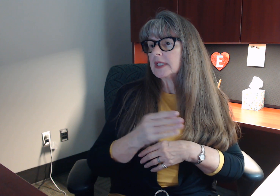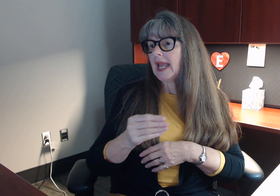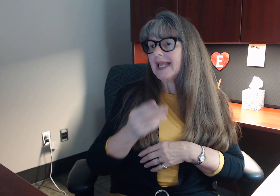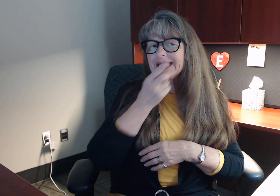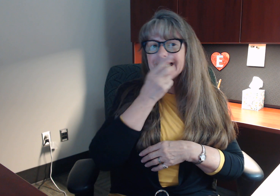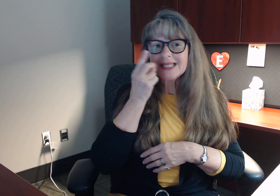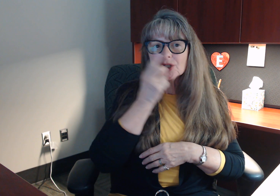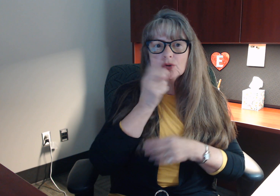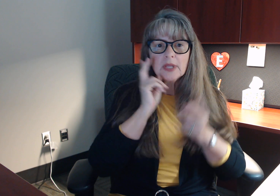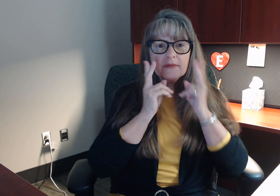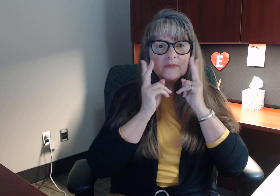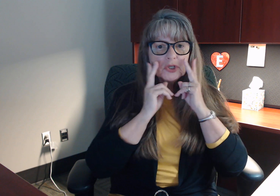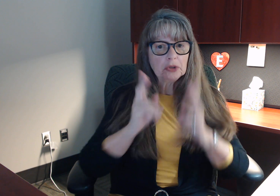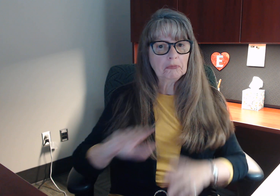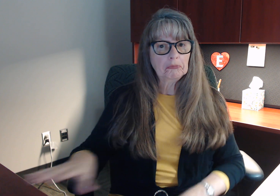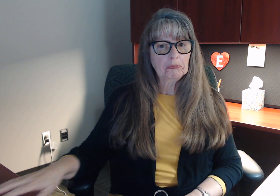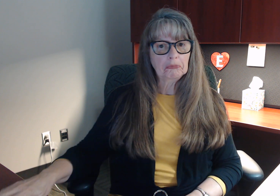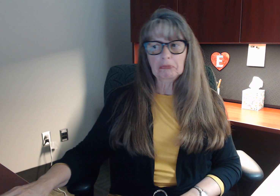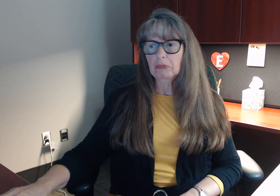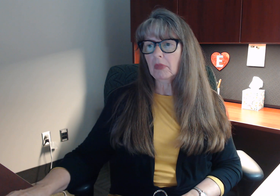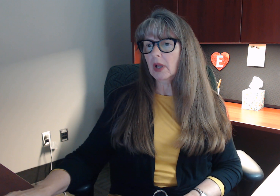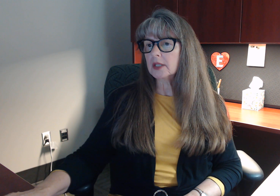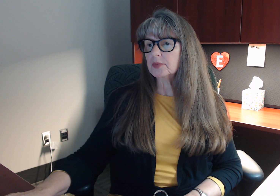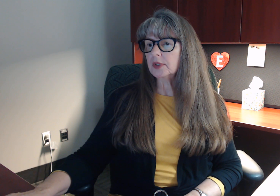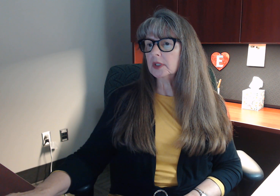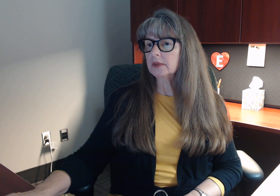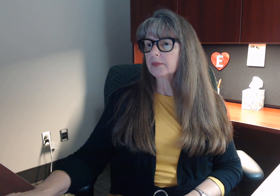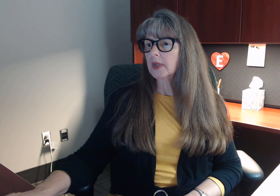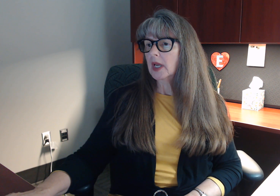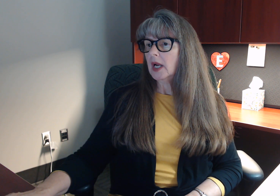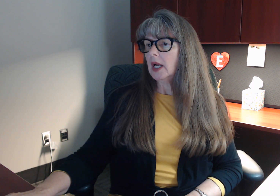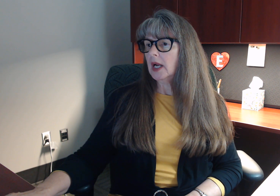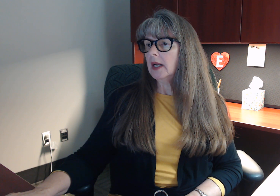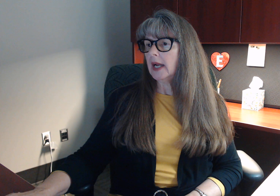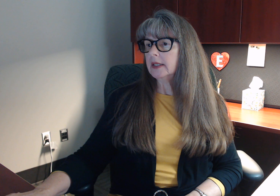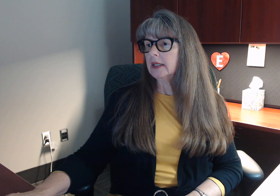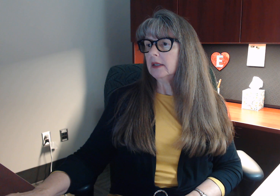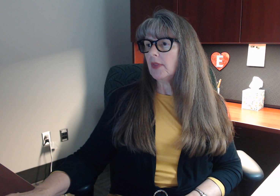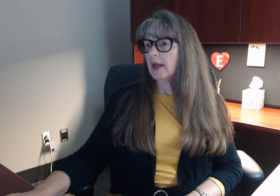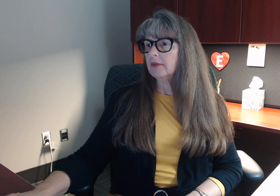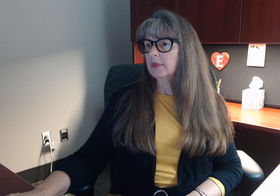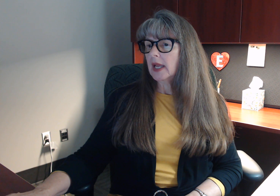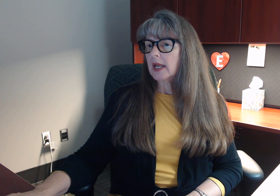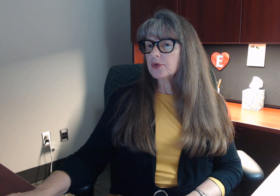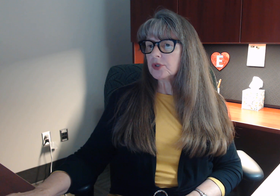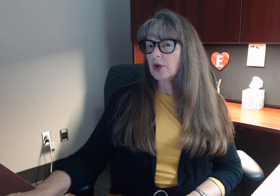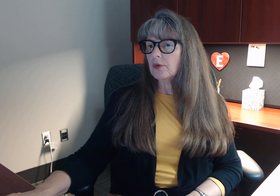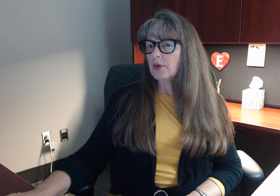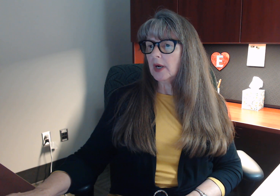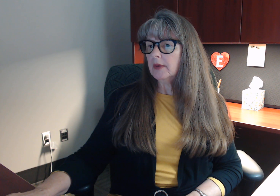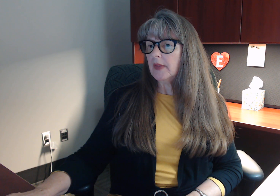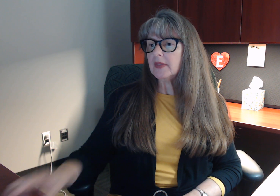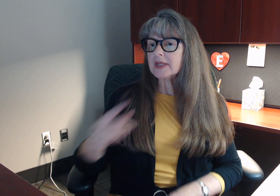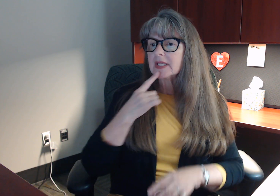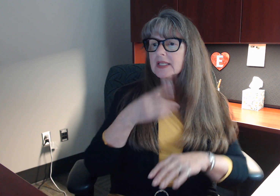and dental and vision. It's pretty good. I didn't know that. So, and then this says